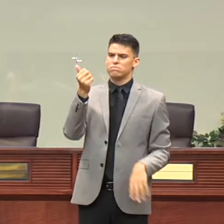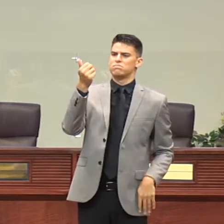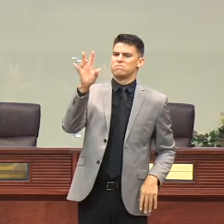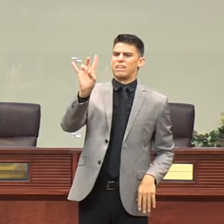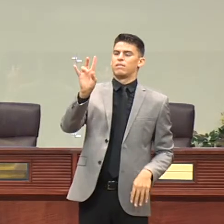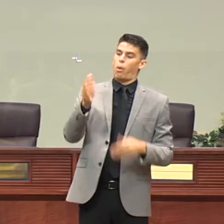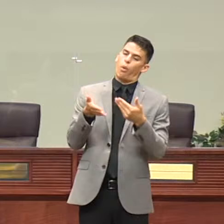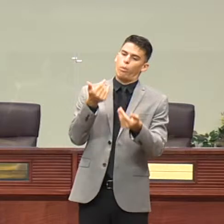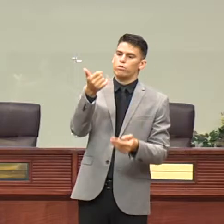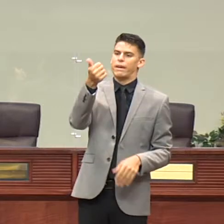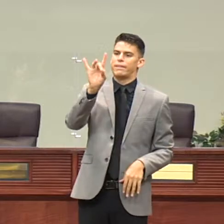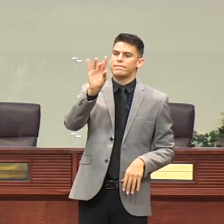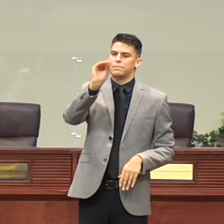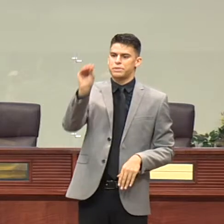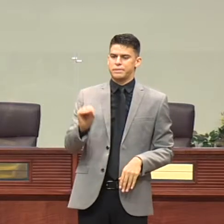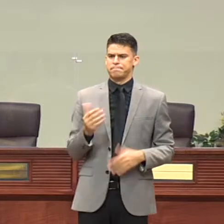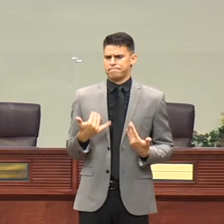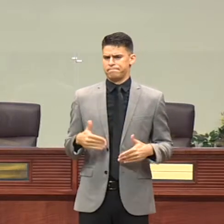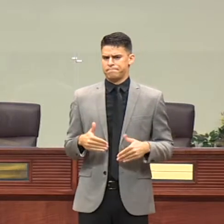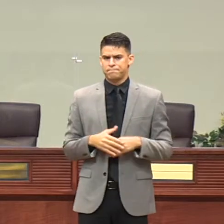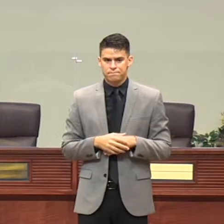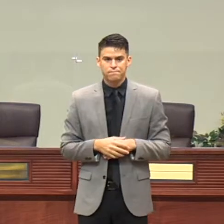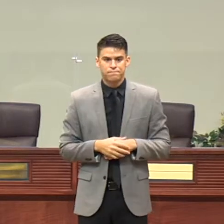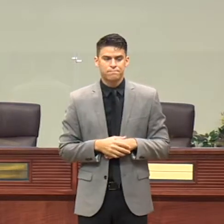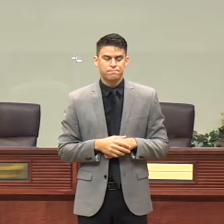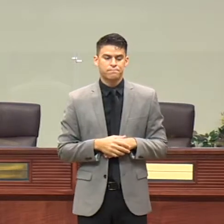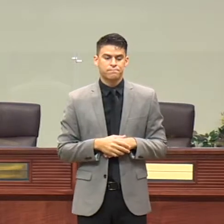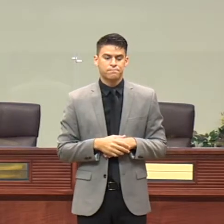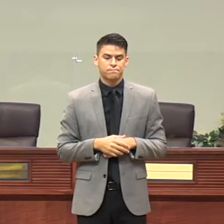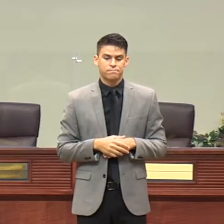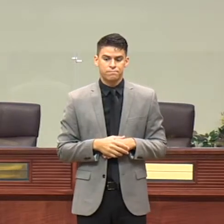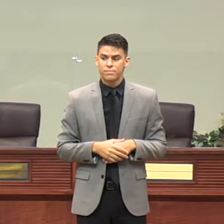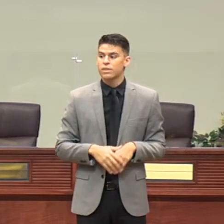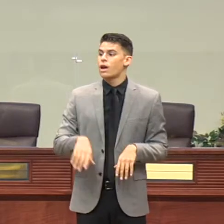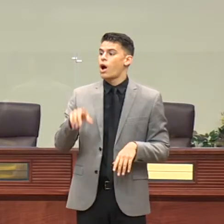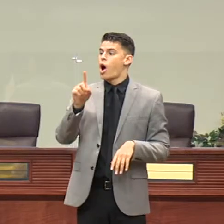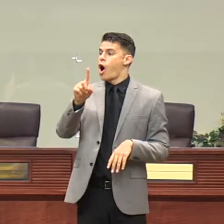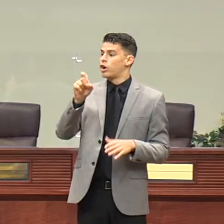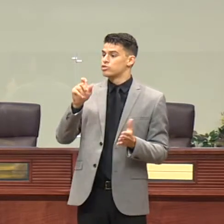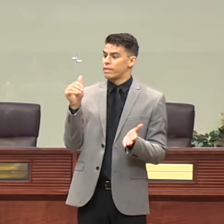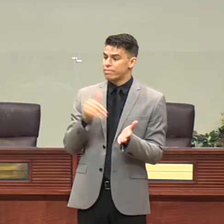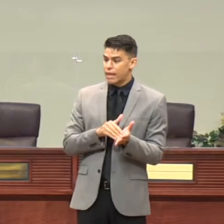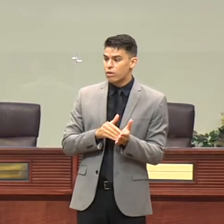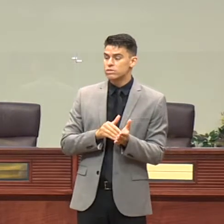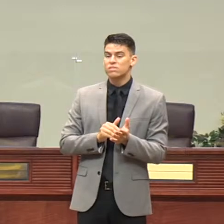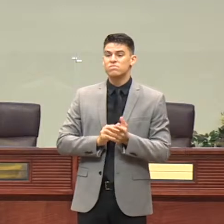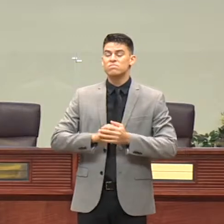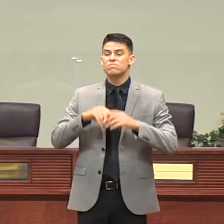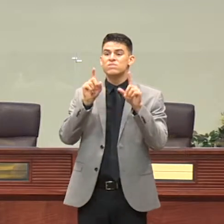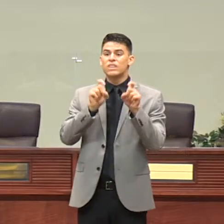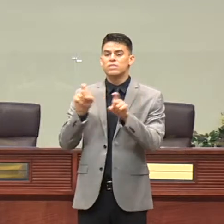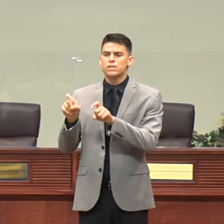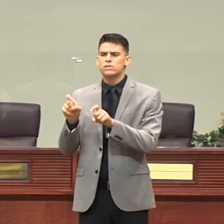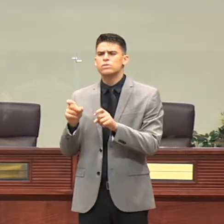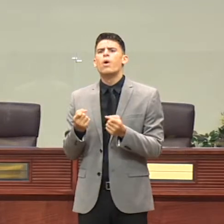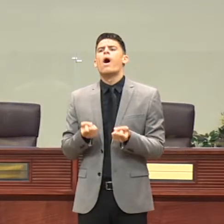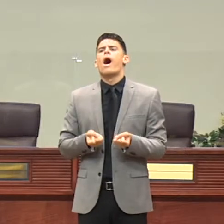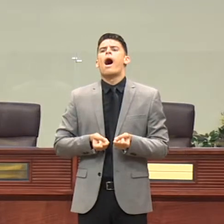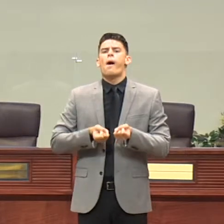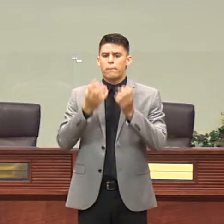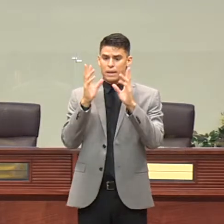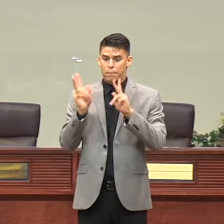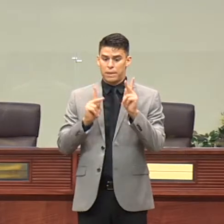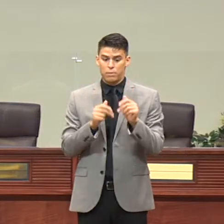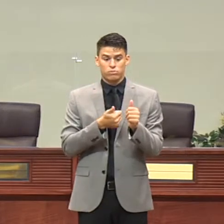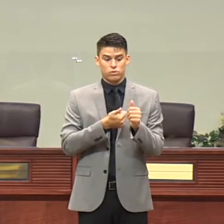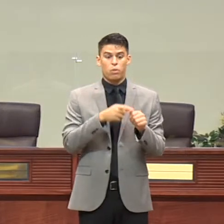county. Our 100,000 case rate, and that means how many people per 100,000